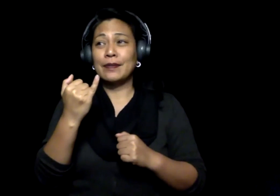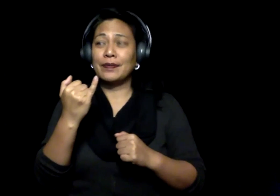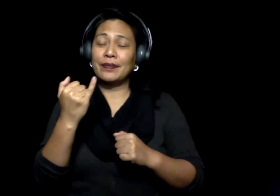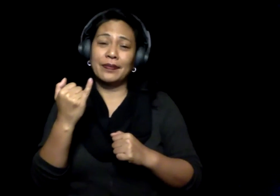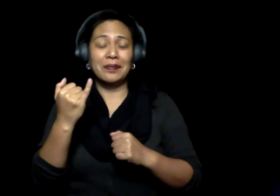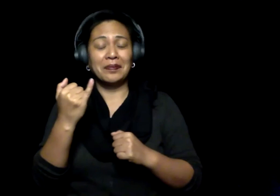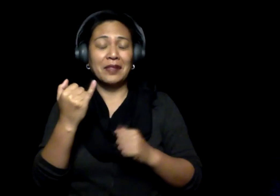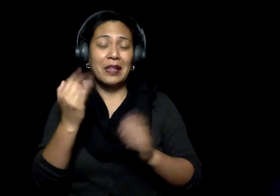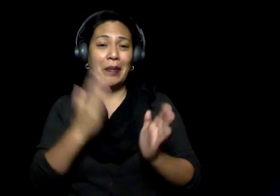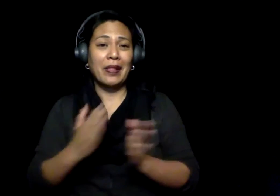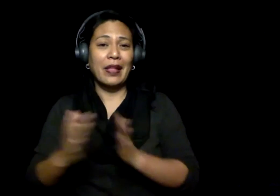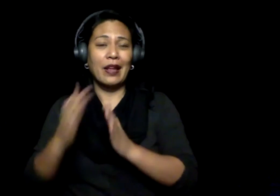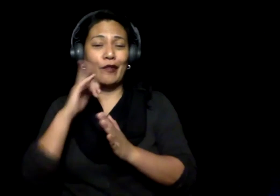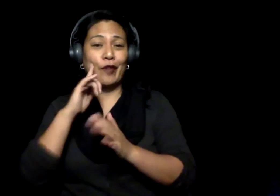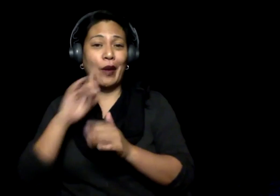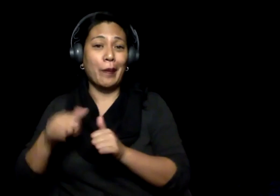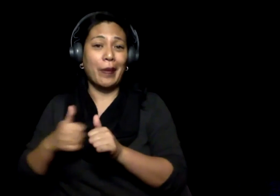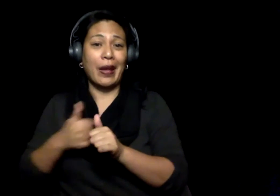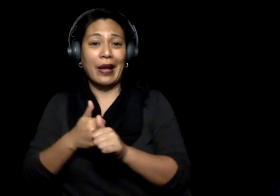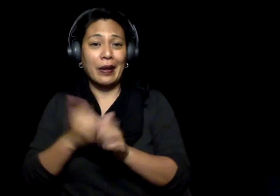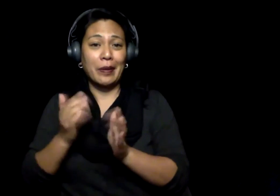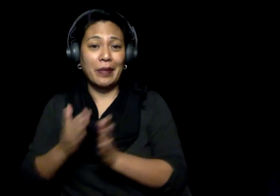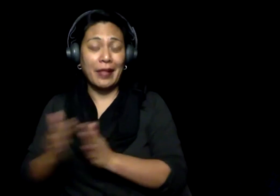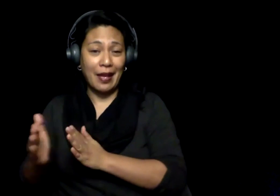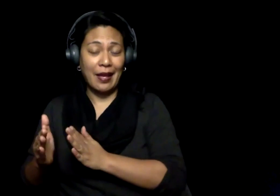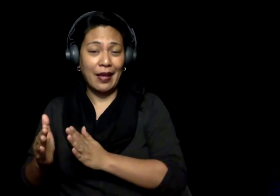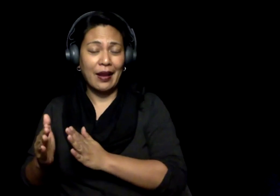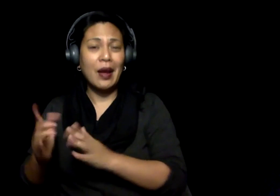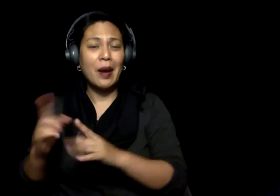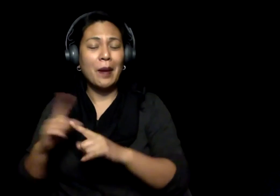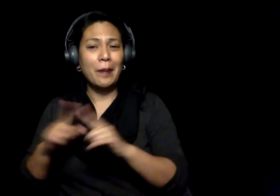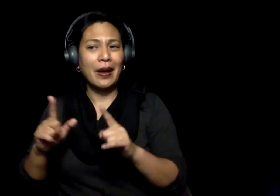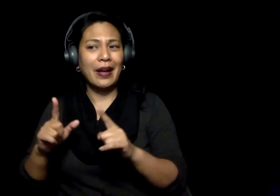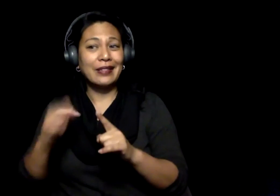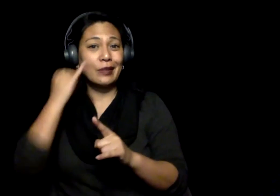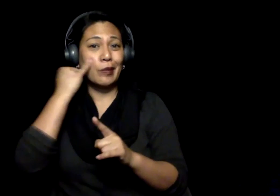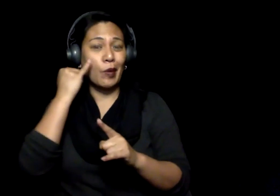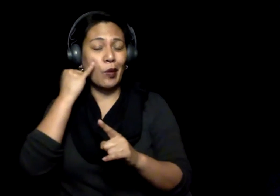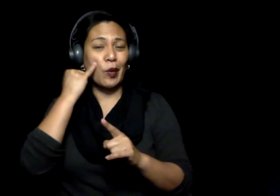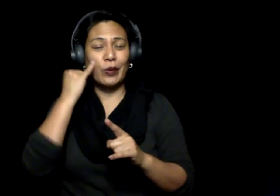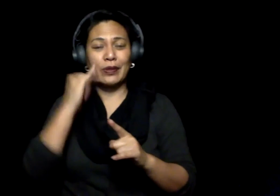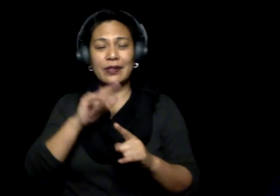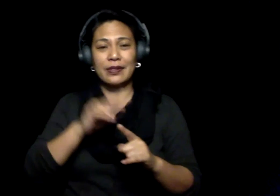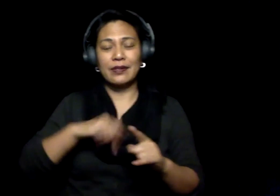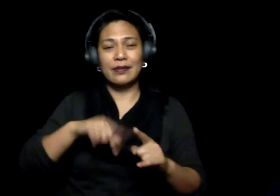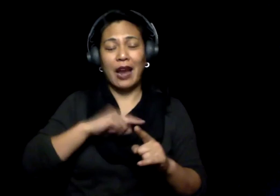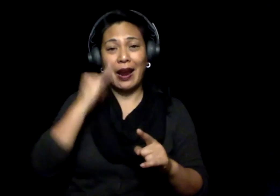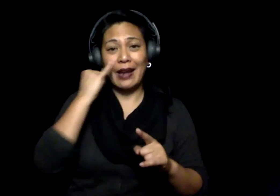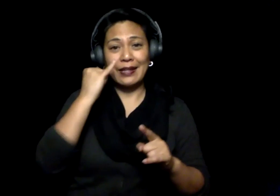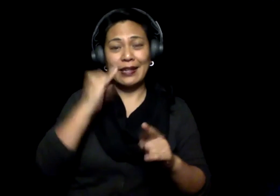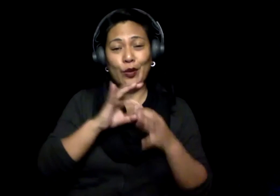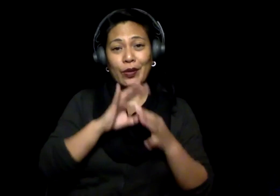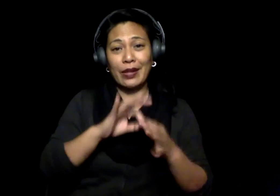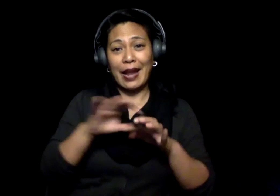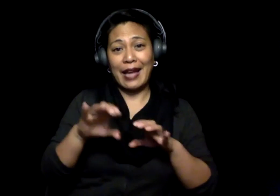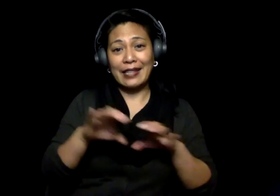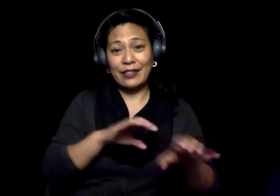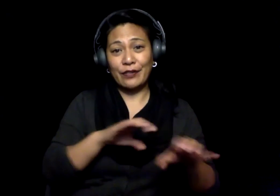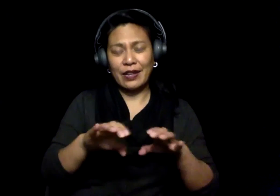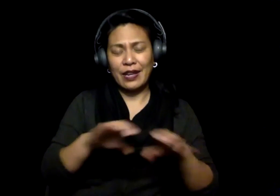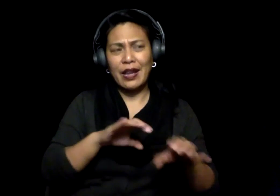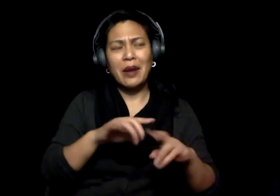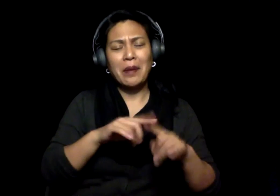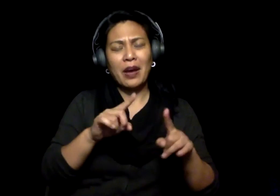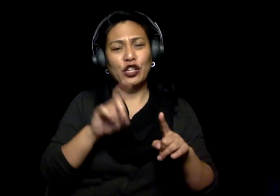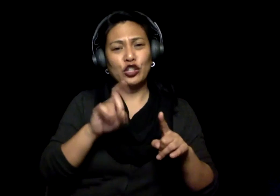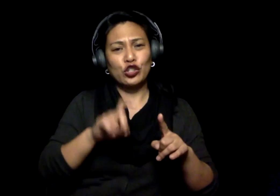plan, but with something where there's activity, to definitely have it very constrained with,